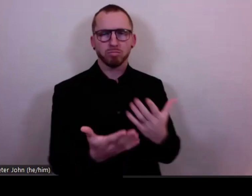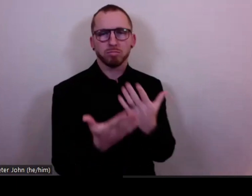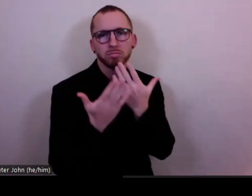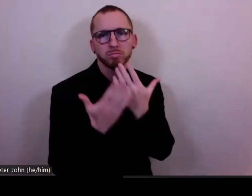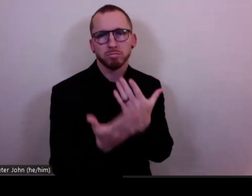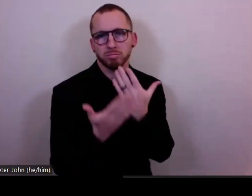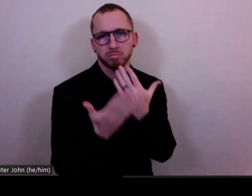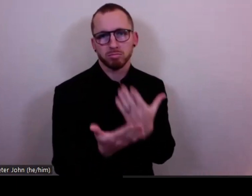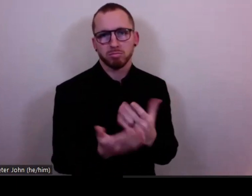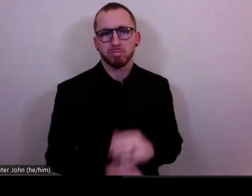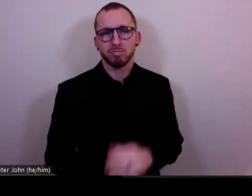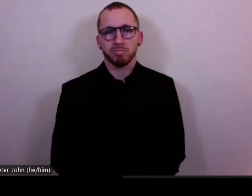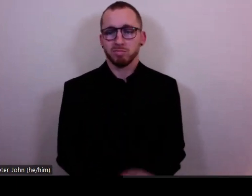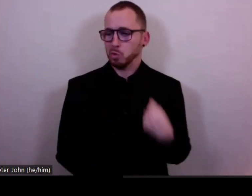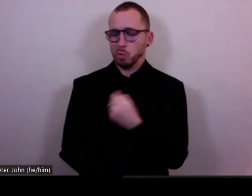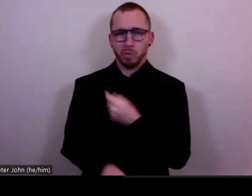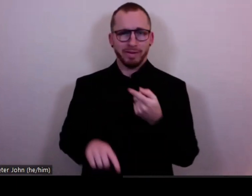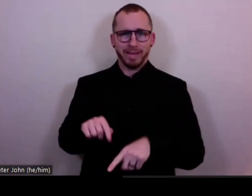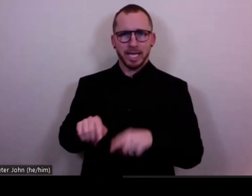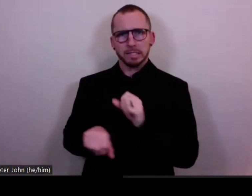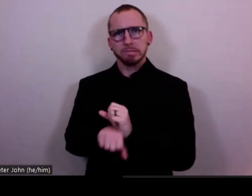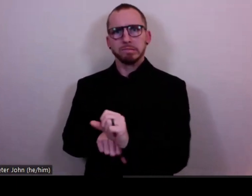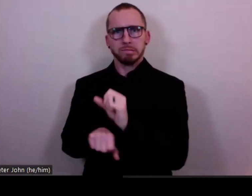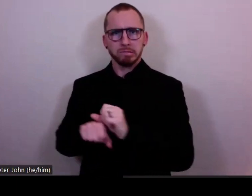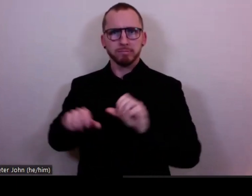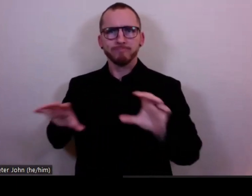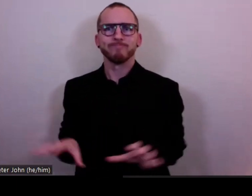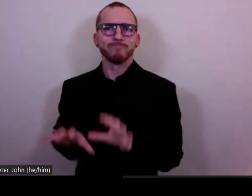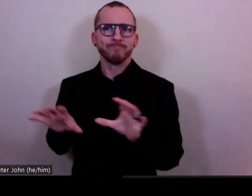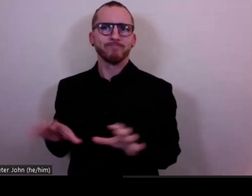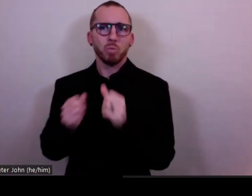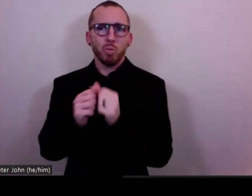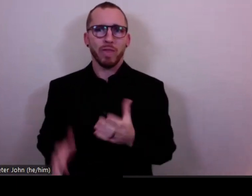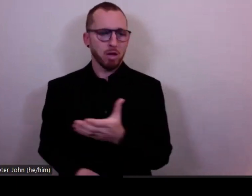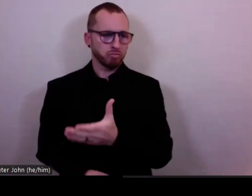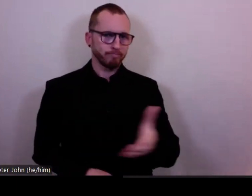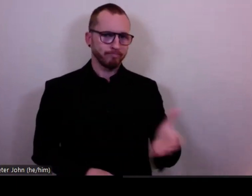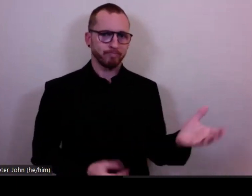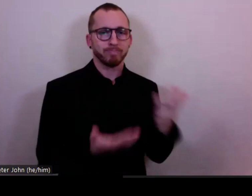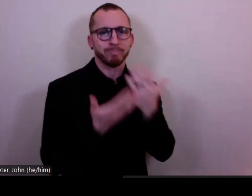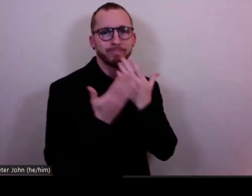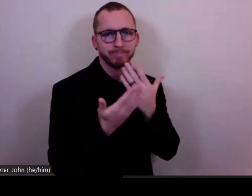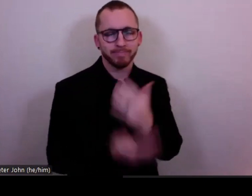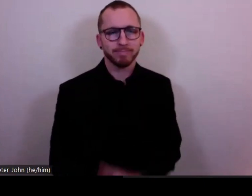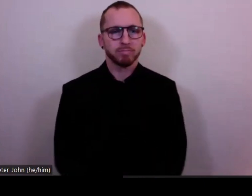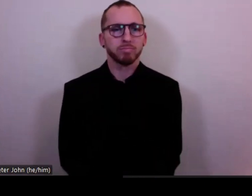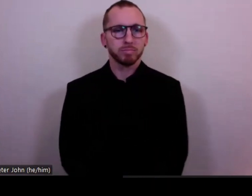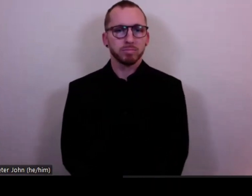we couldn't do the work without our governing structure and your participation.